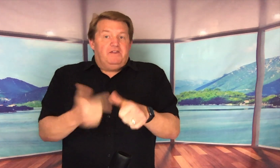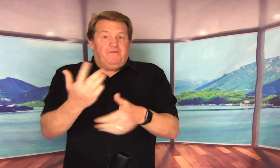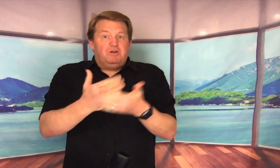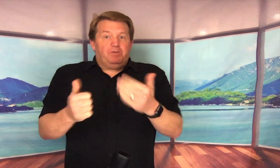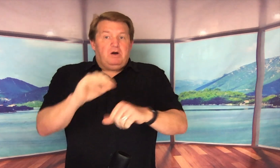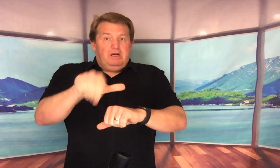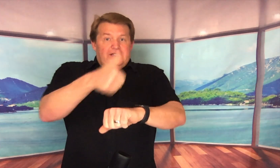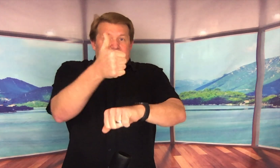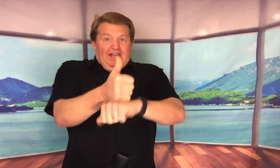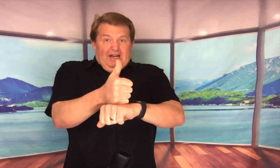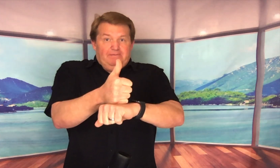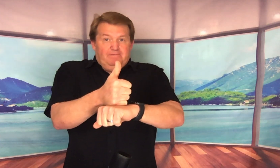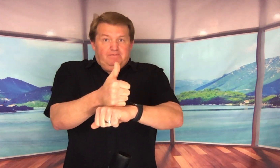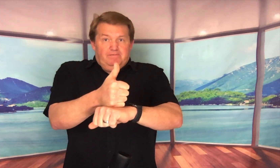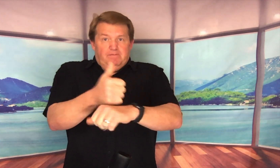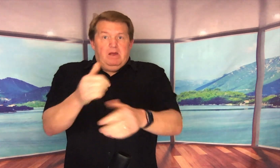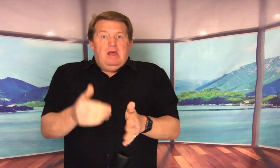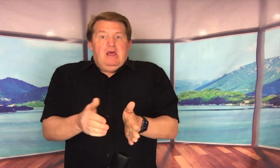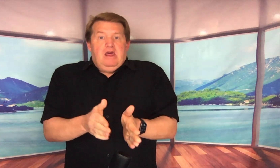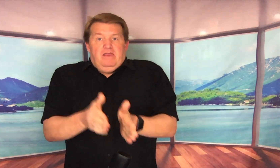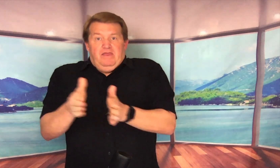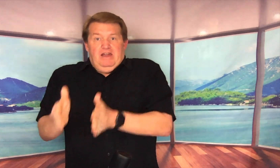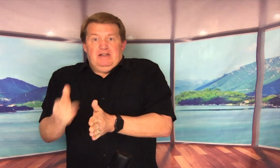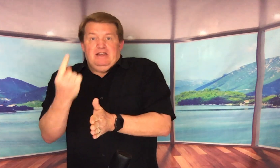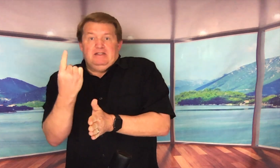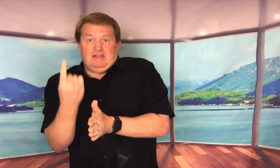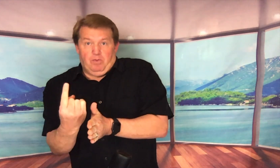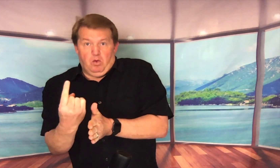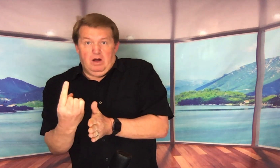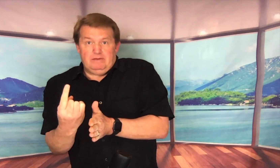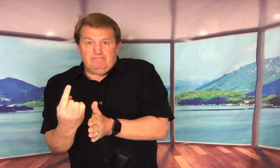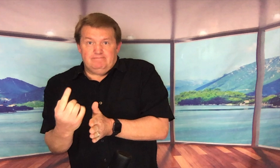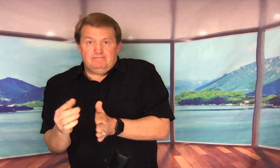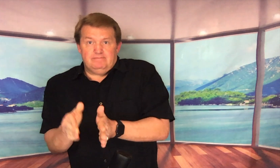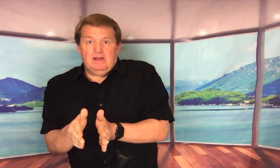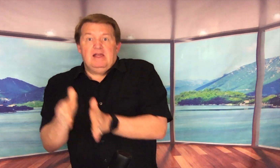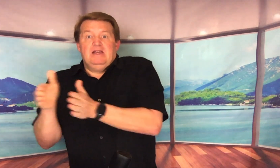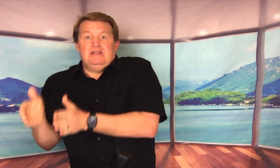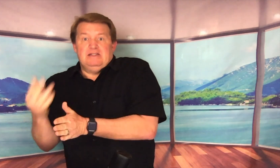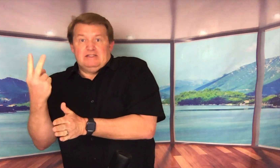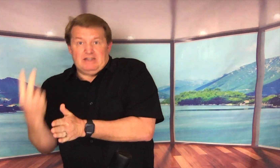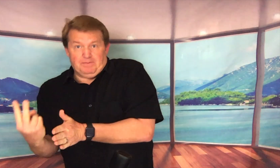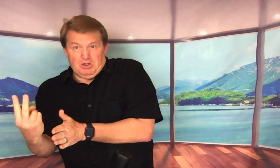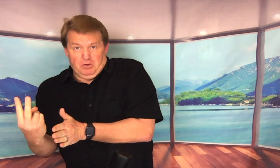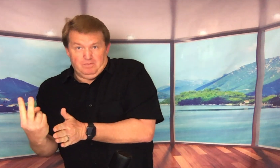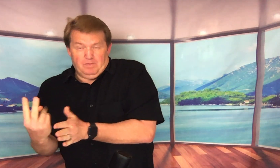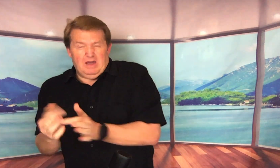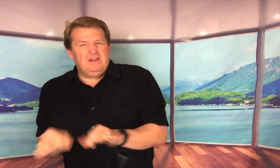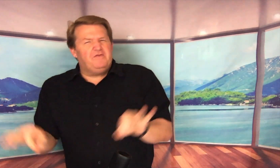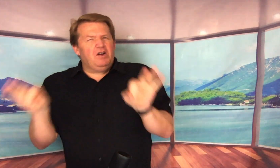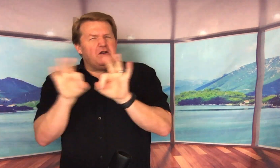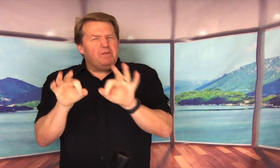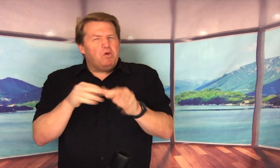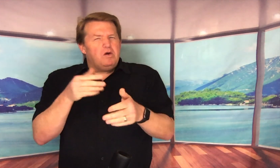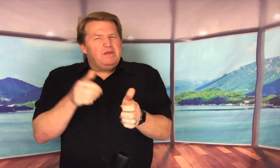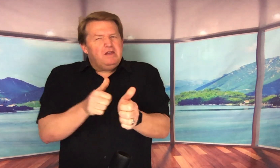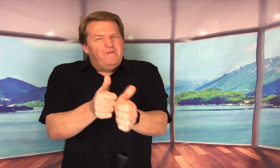first part is setup, then step 1, step 2. And it's very important that you